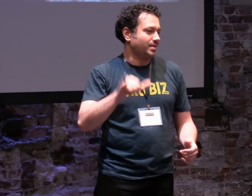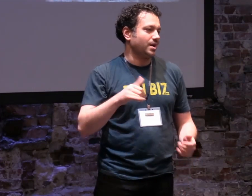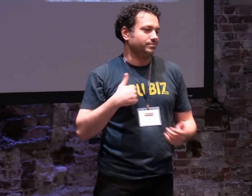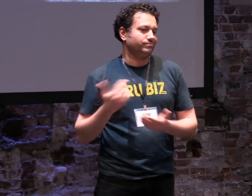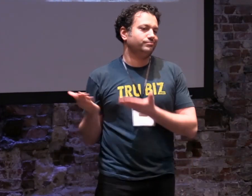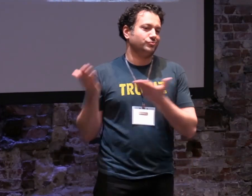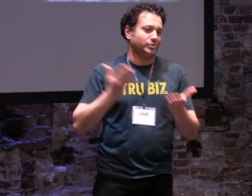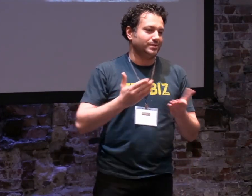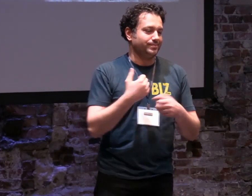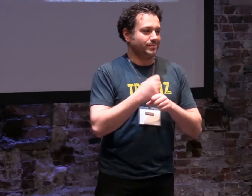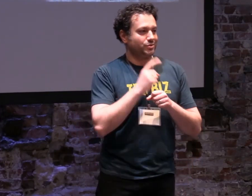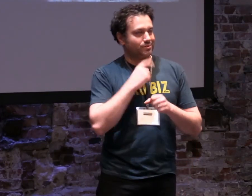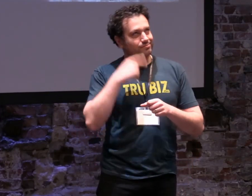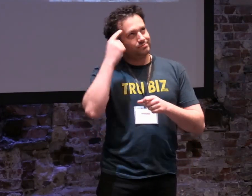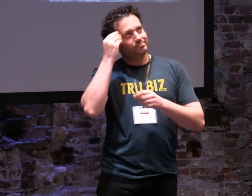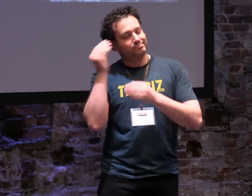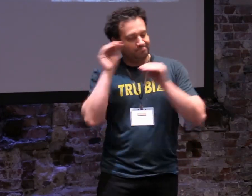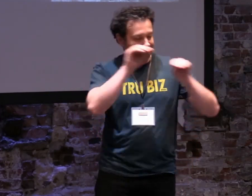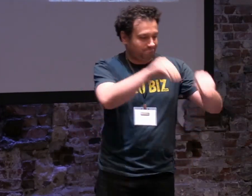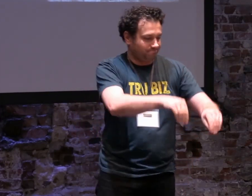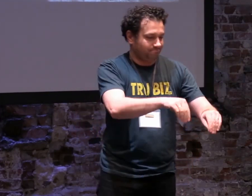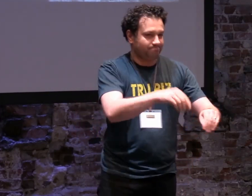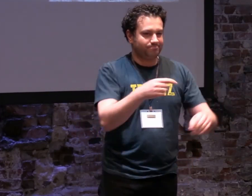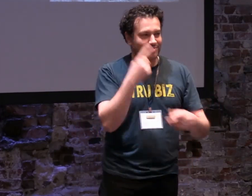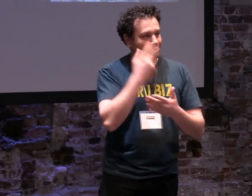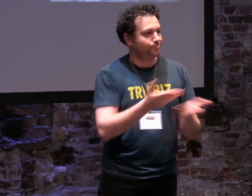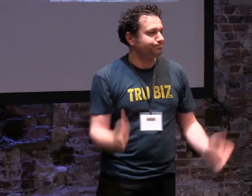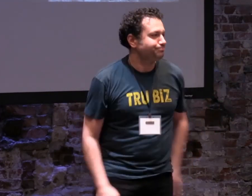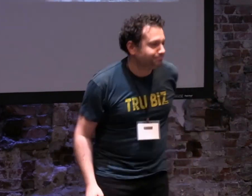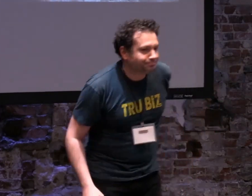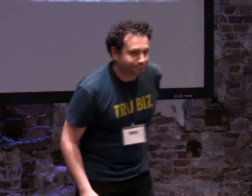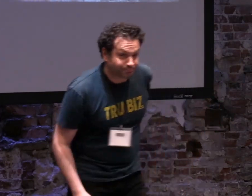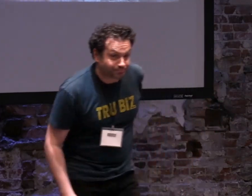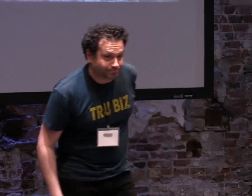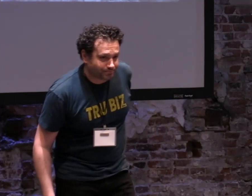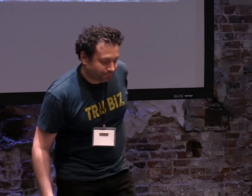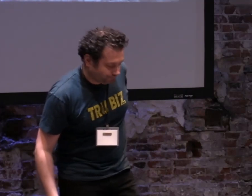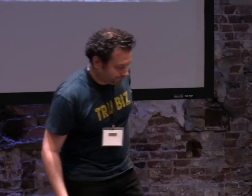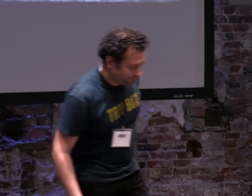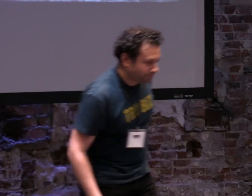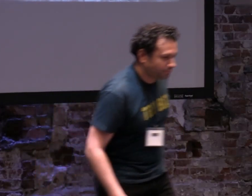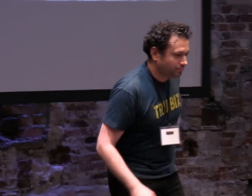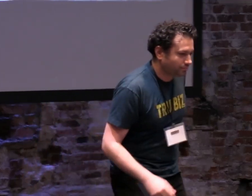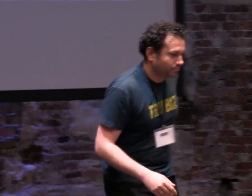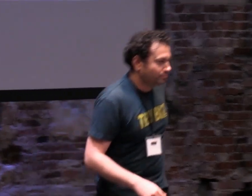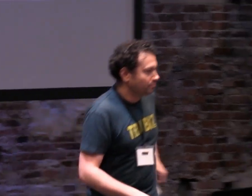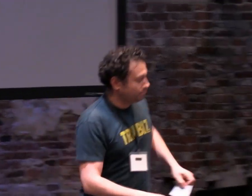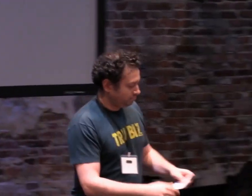sustained. So I brought a piece of that experience with me that I have a bookmark for.